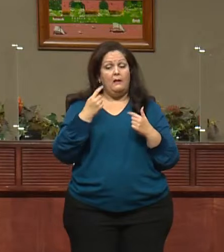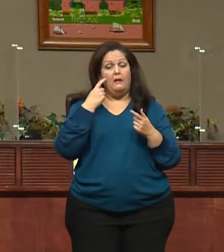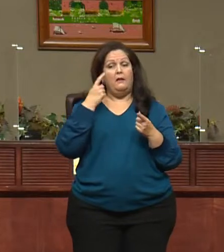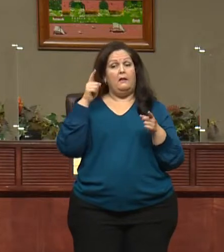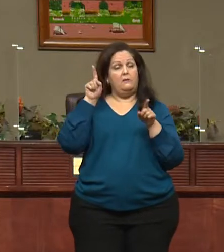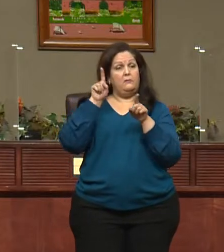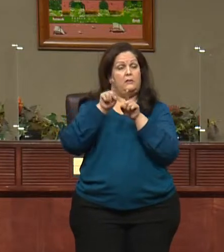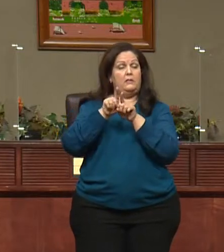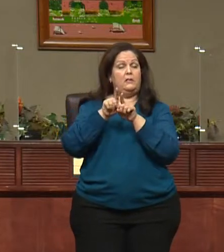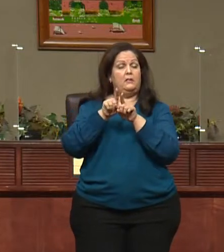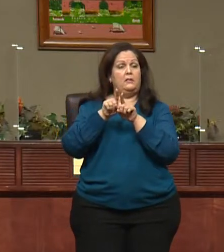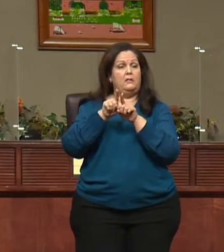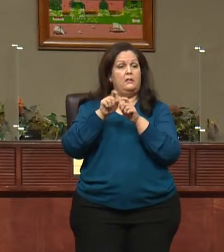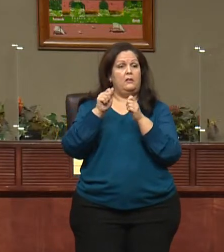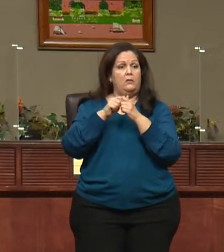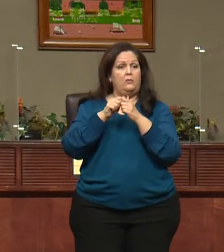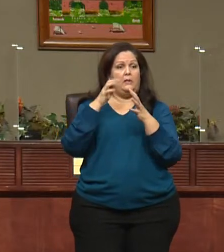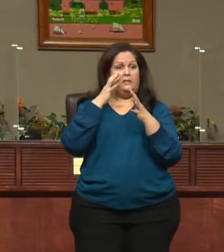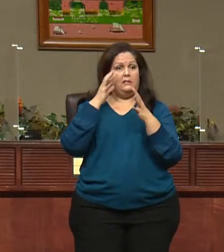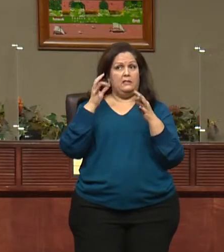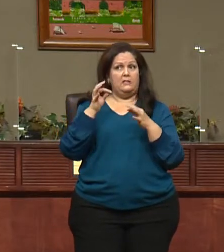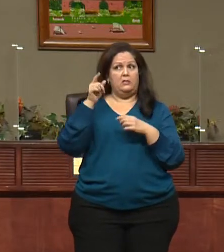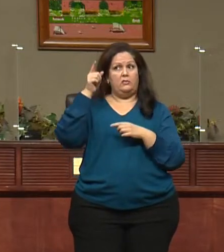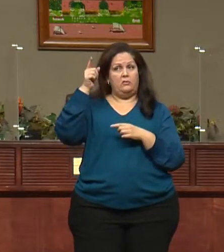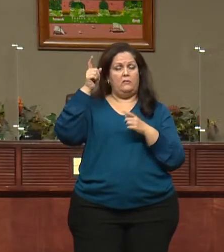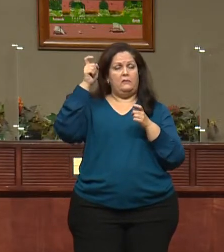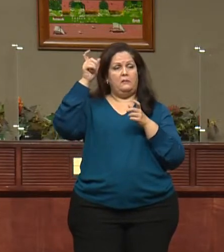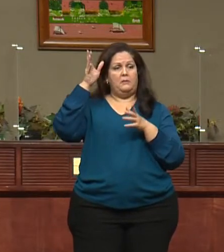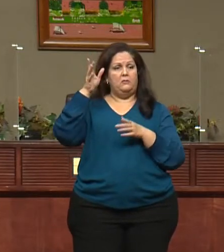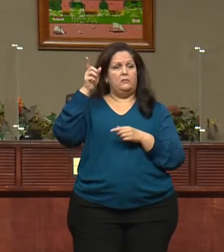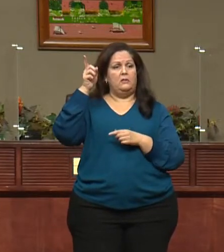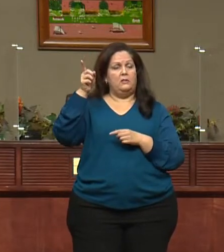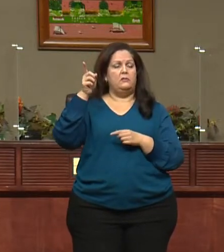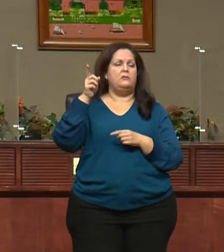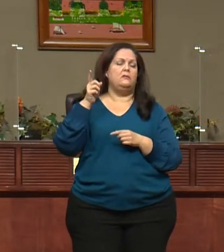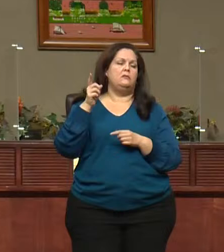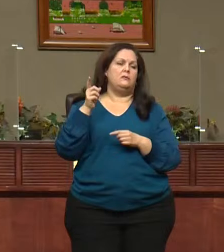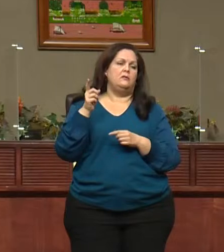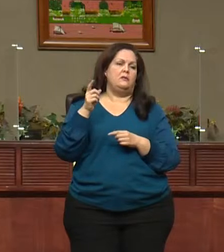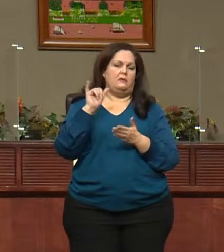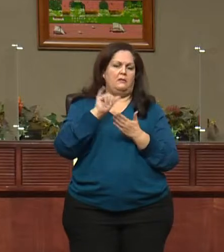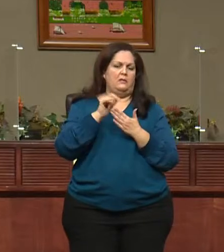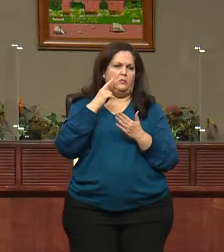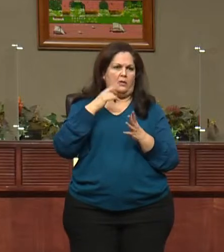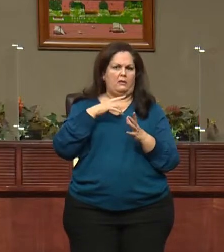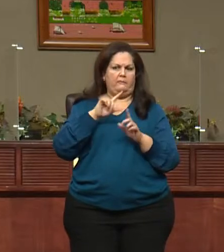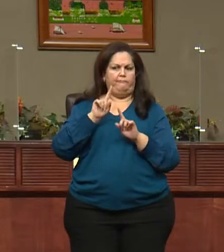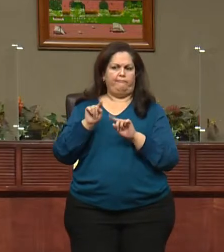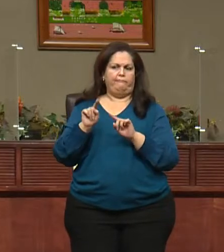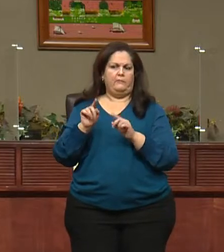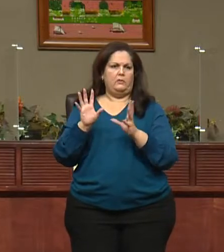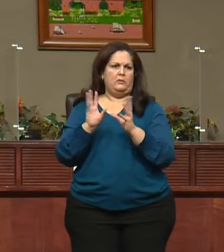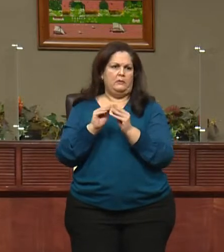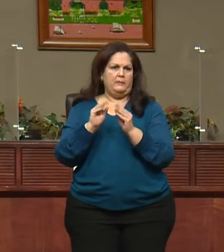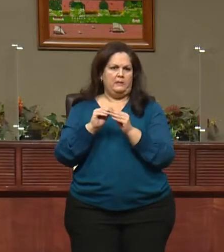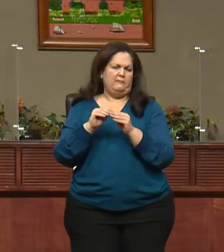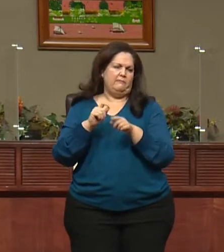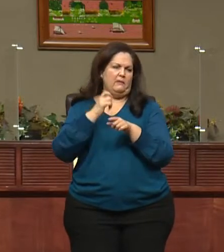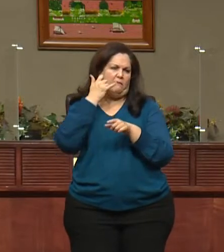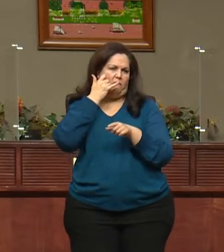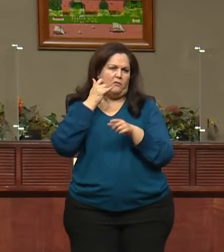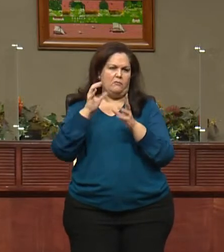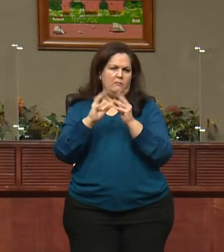with the decision of the administration, which is why I participate in these phone calls to